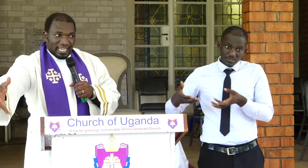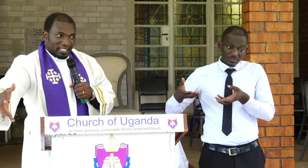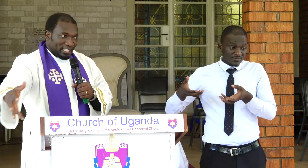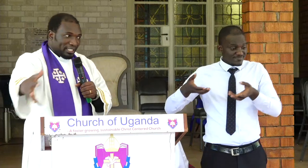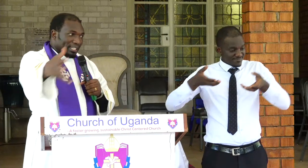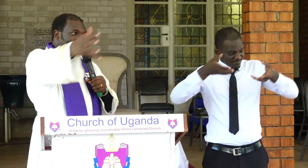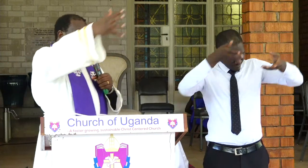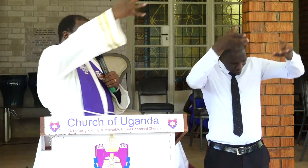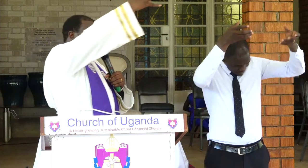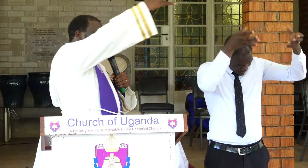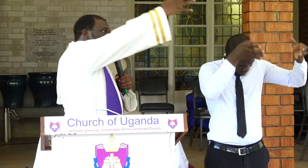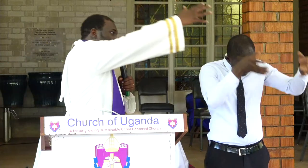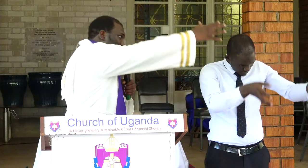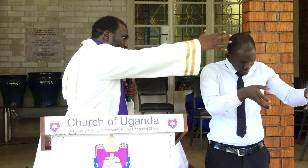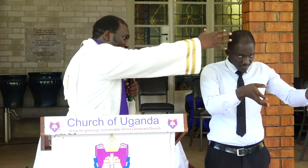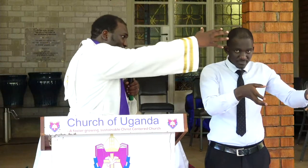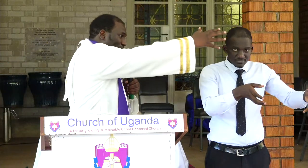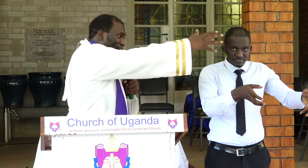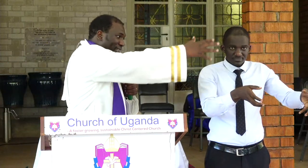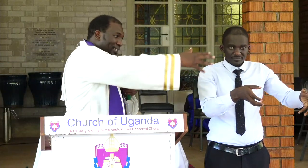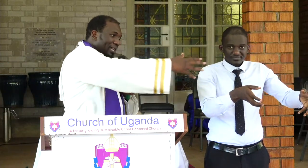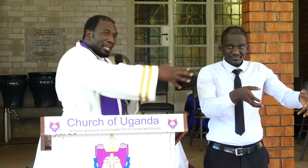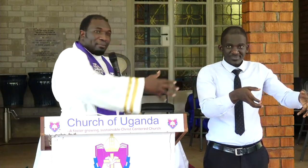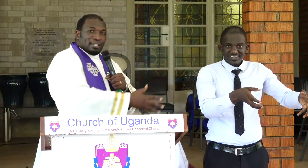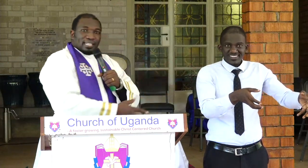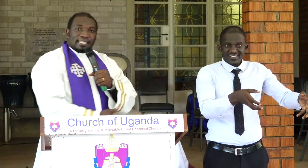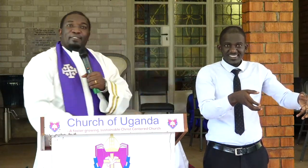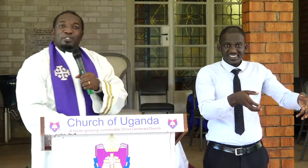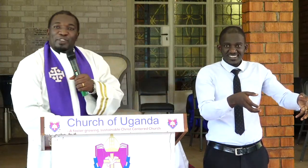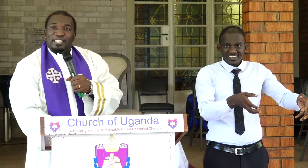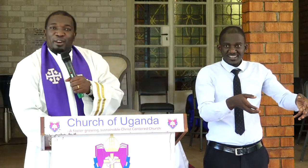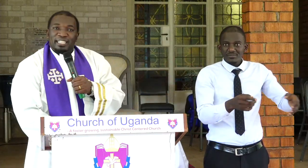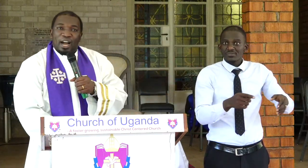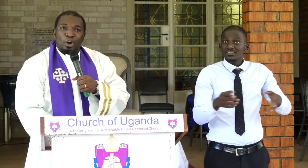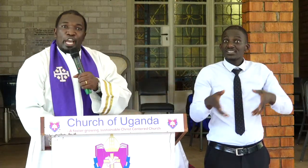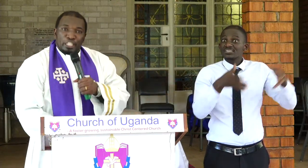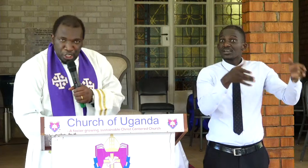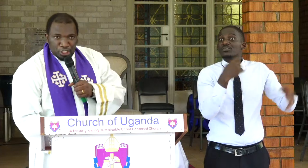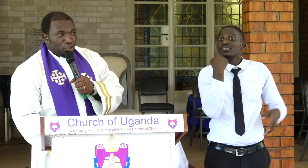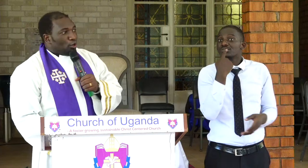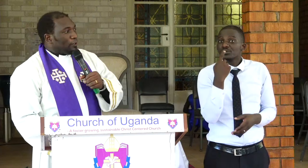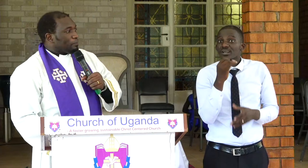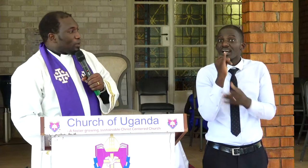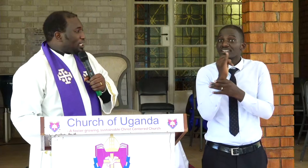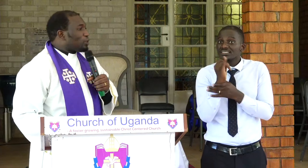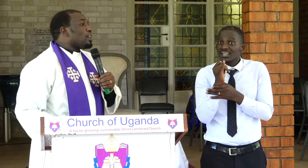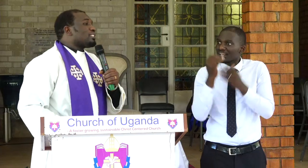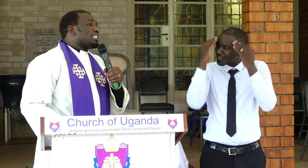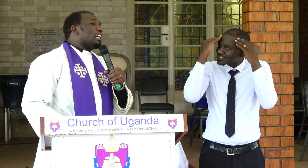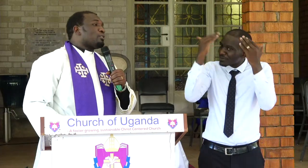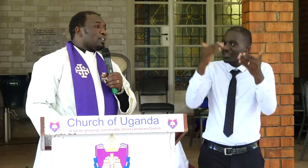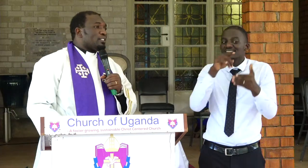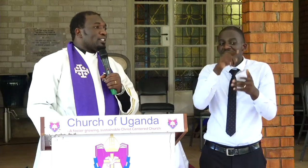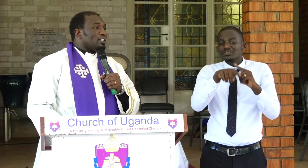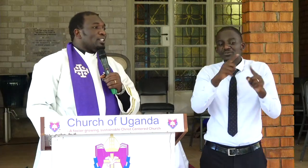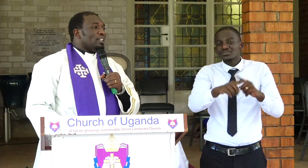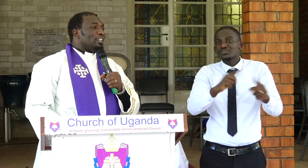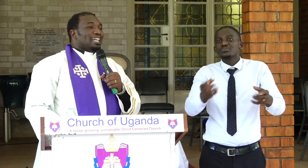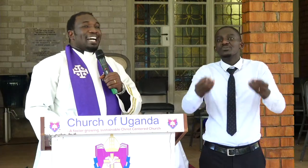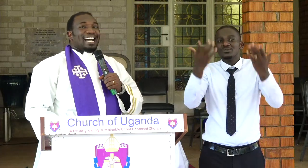and laid it on the sacrifice. But the sacrifice right now didn't know that it was the